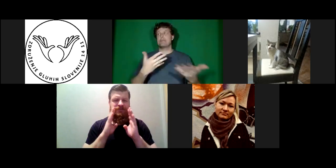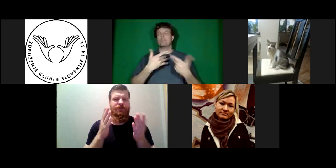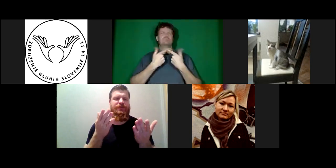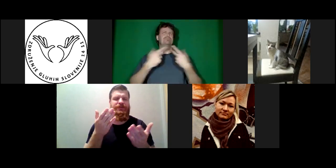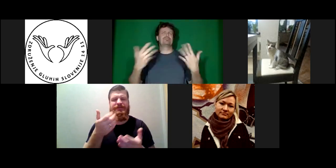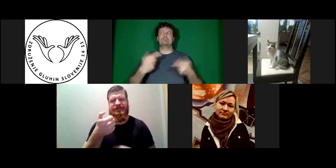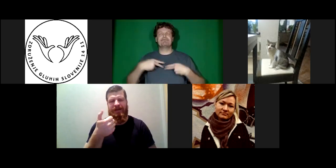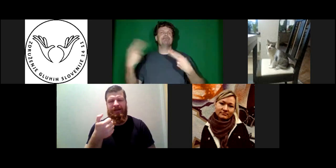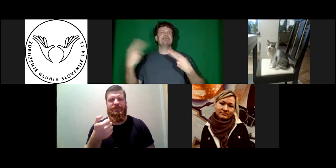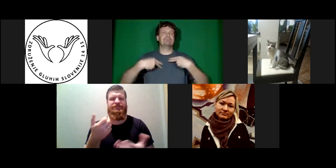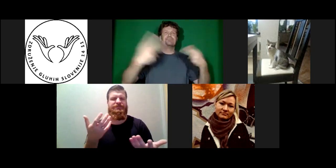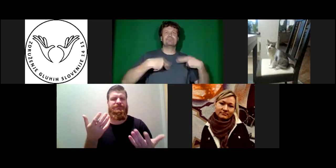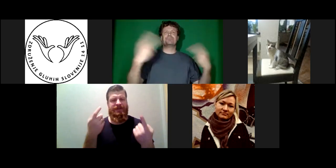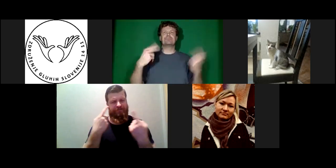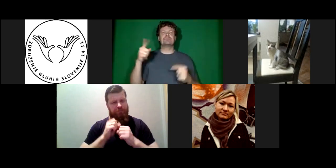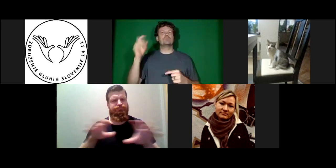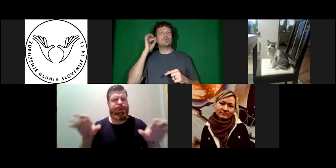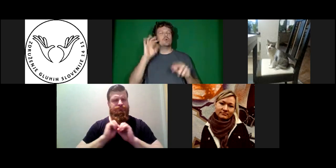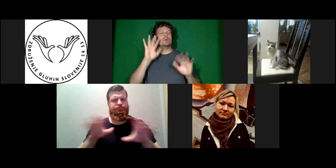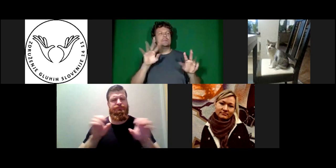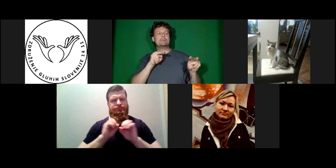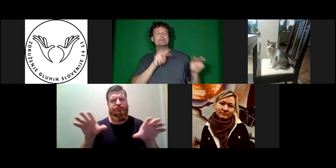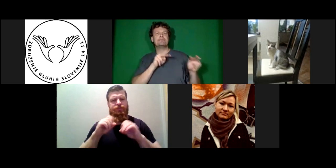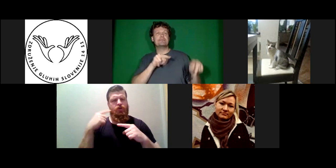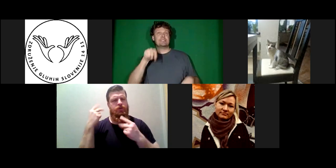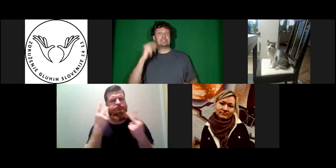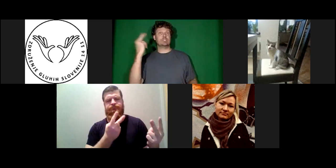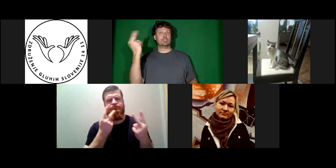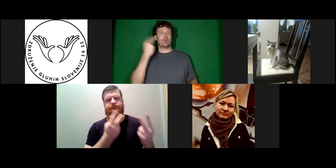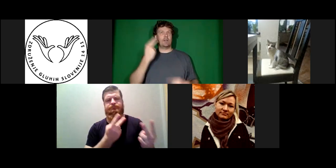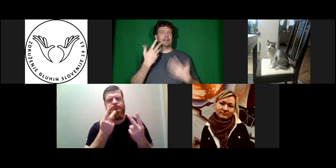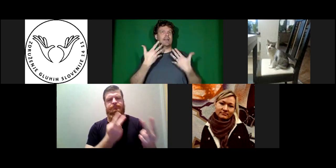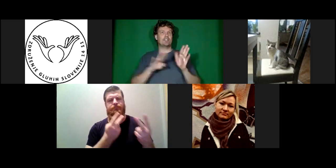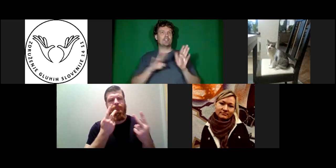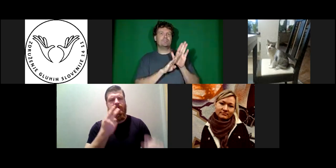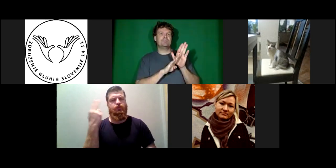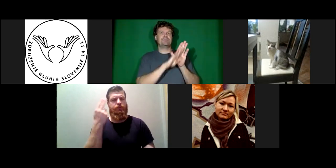be it on Instagram, be it on Facebook, be it on TV.